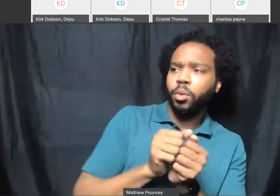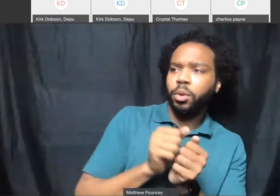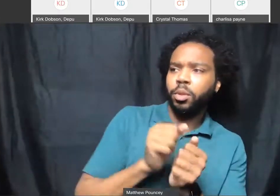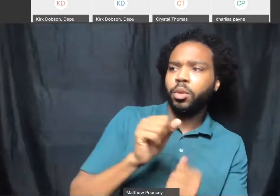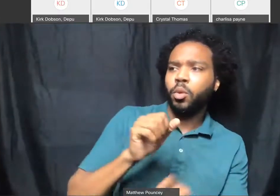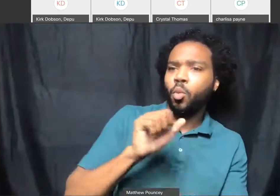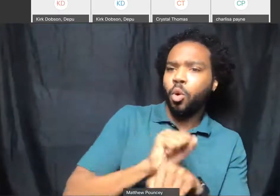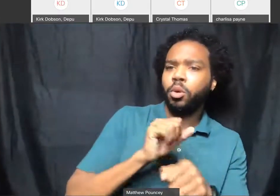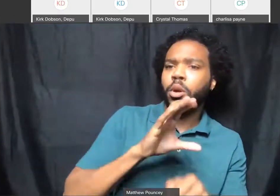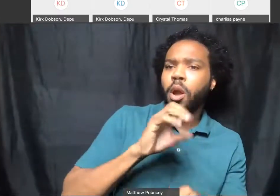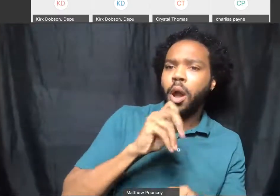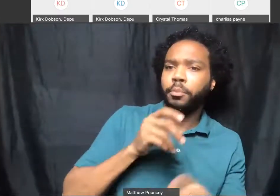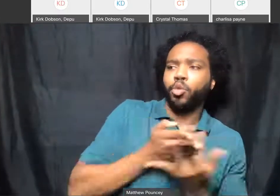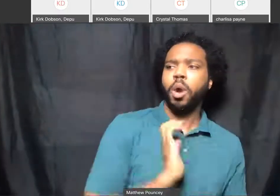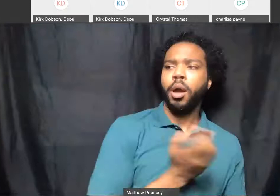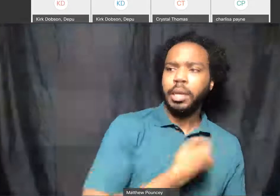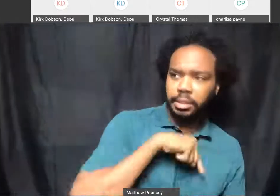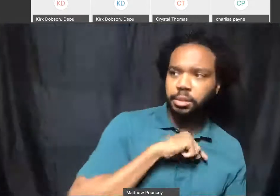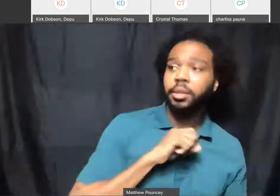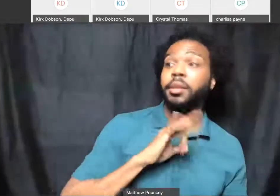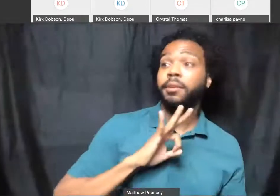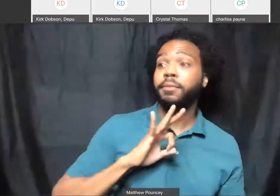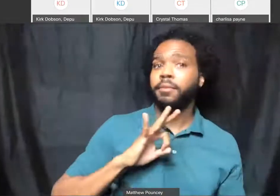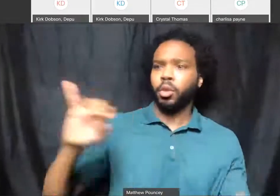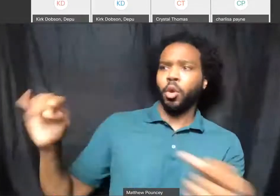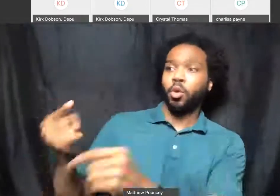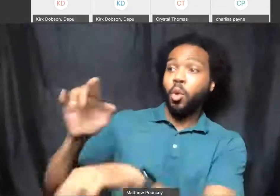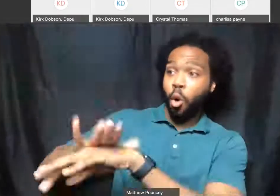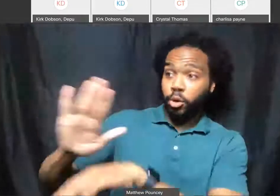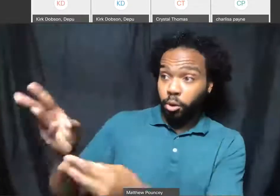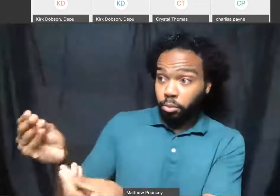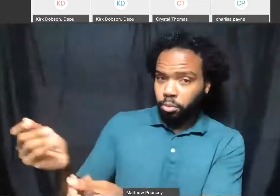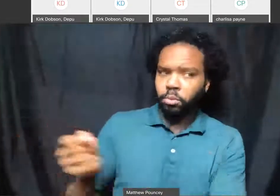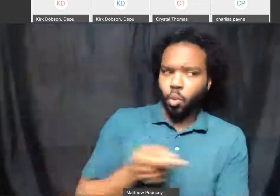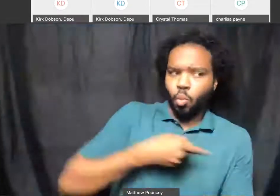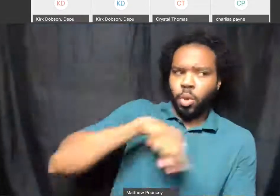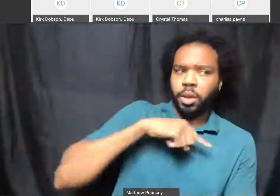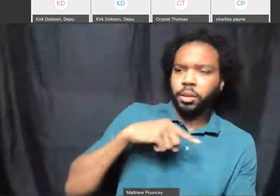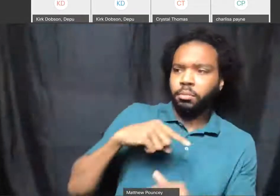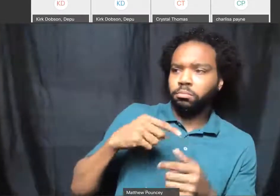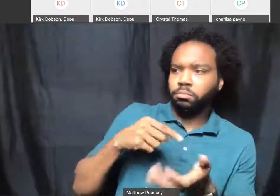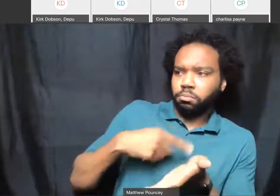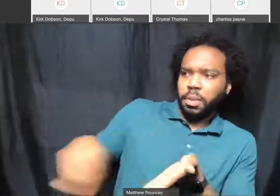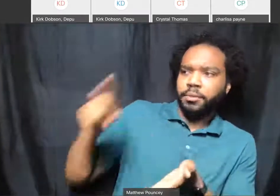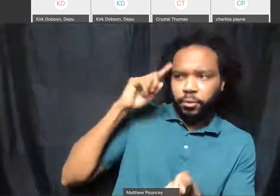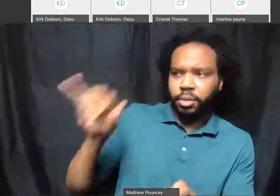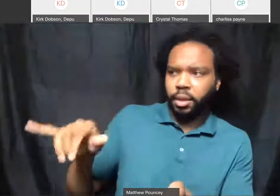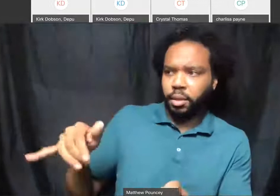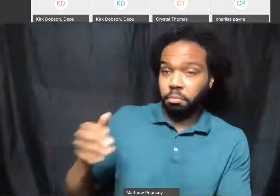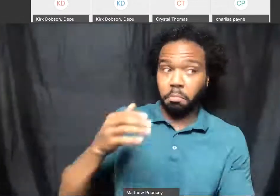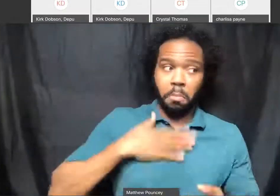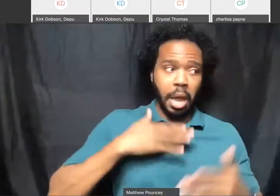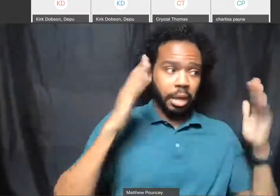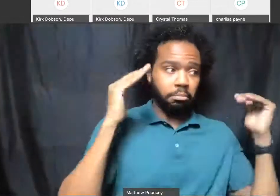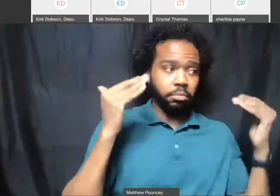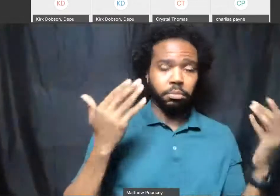If they became injured at your location, they'd be covered by our workers' comp, is what I expect. So